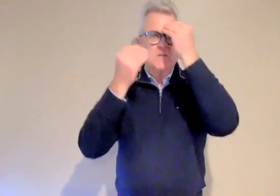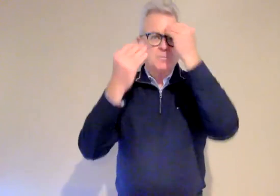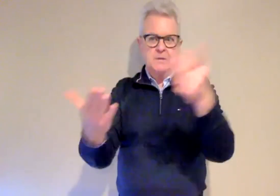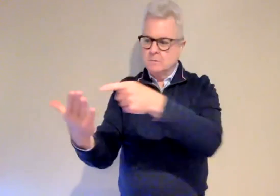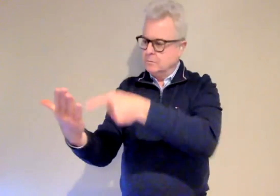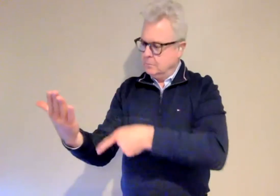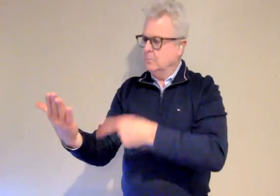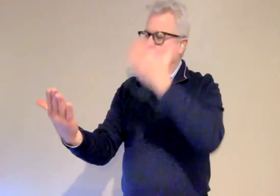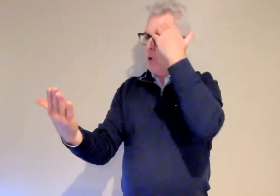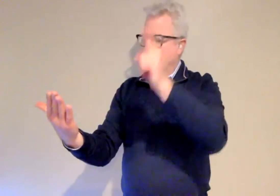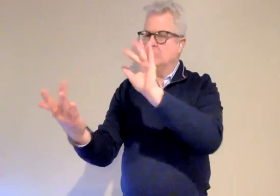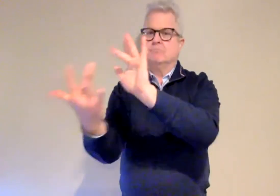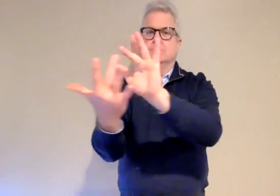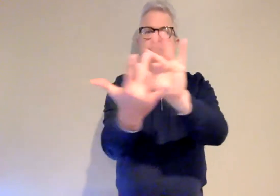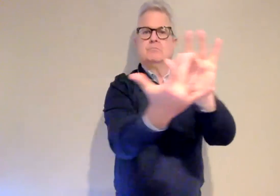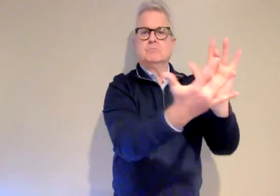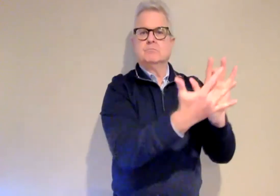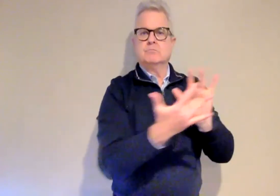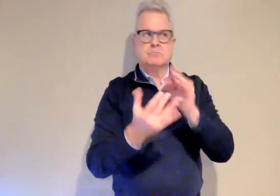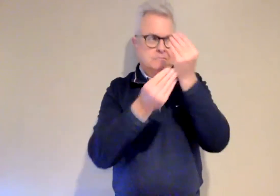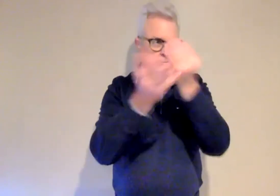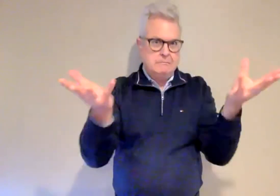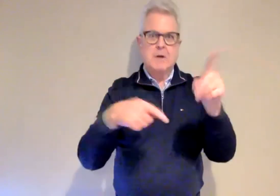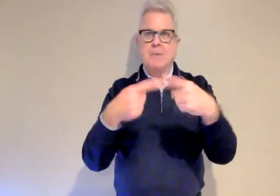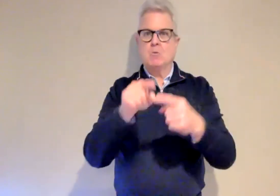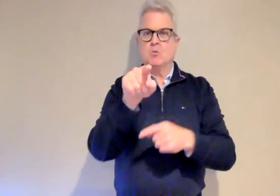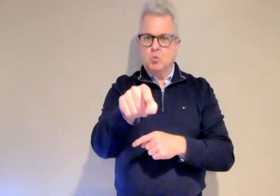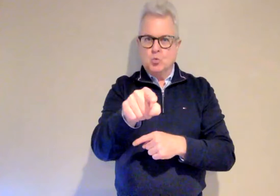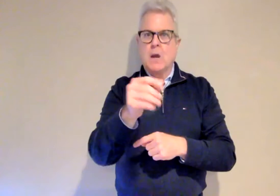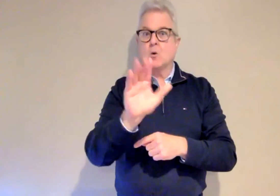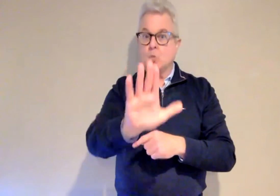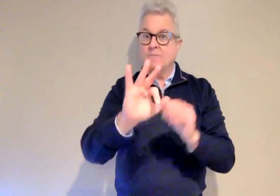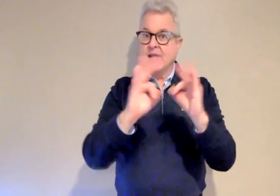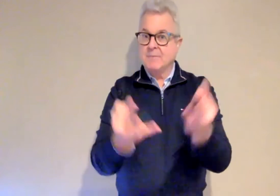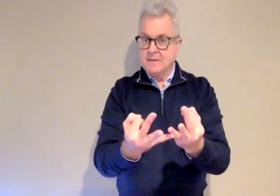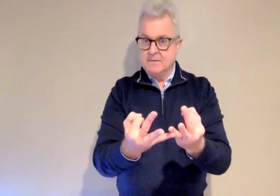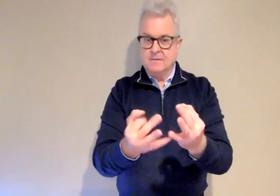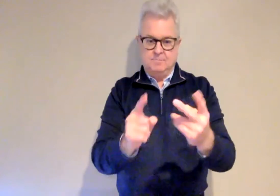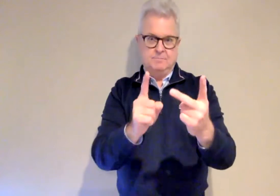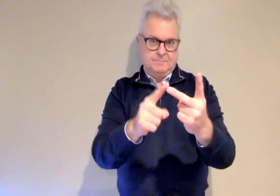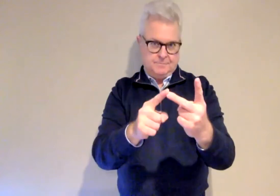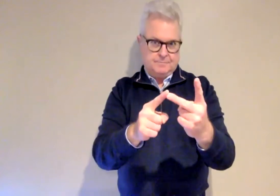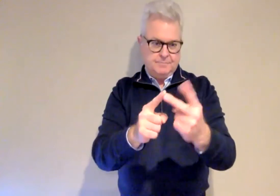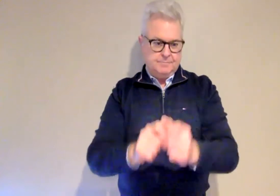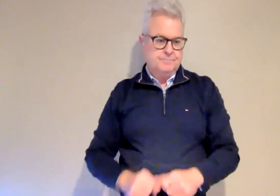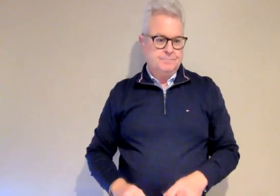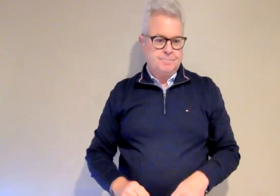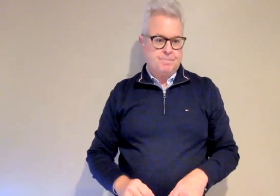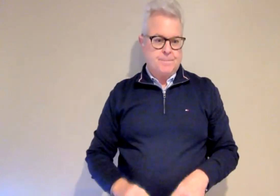And your family members and friends should have your emergency contact number so they know how to get in touch with you as well. And everyone in your family knows